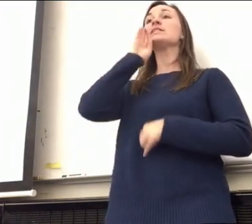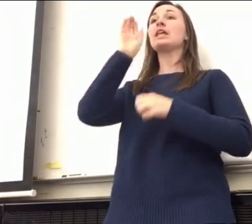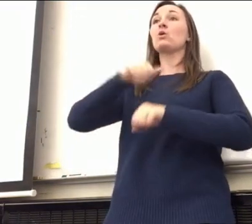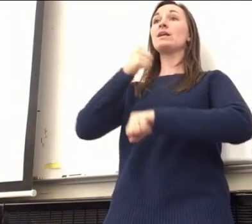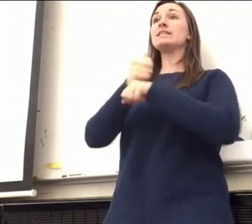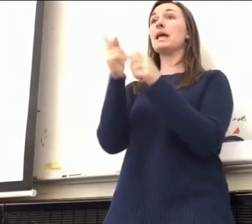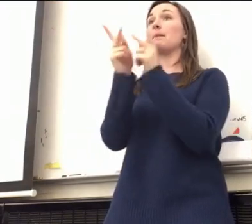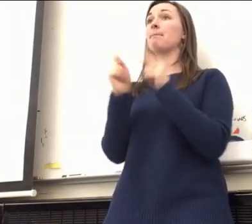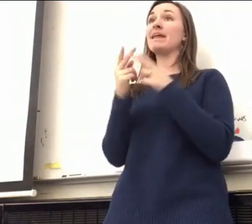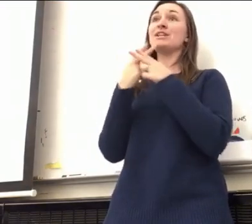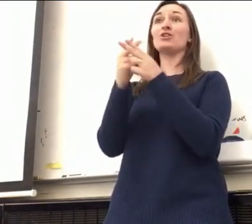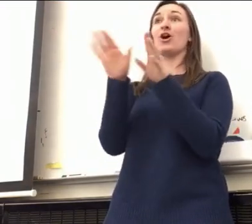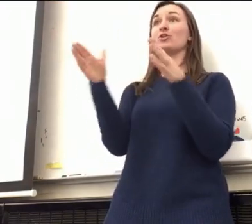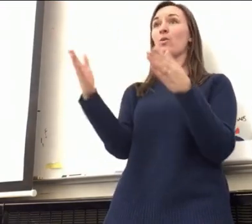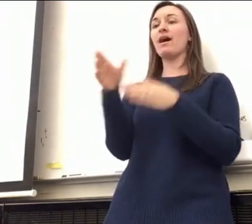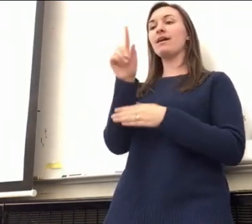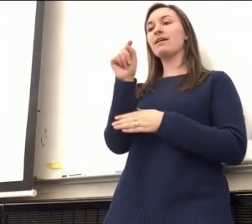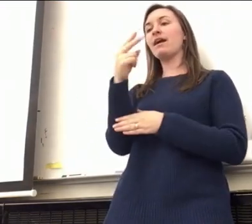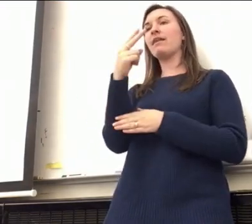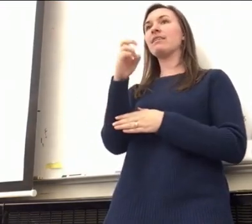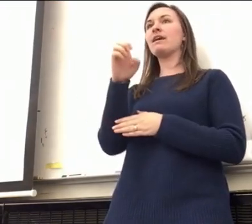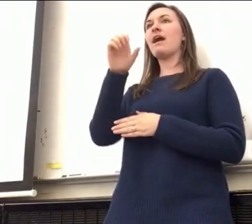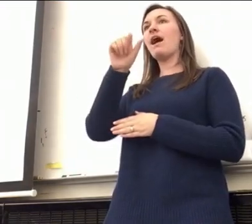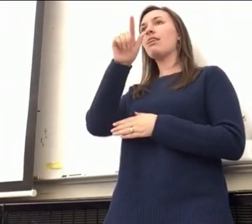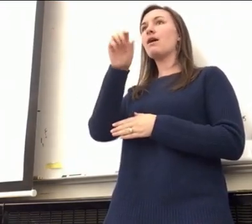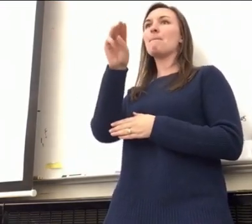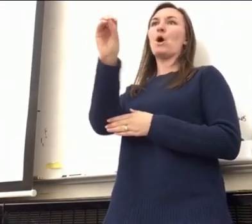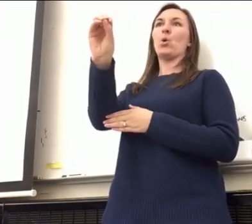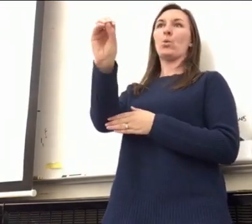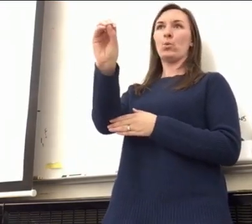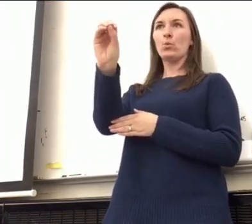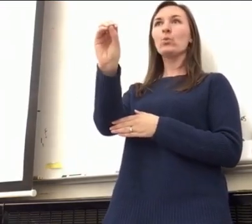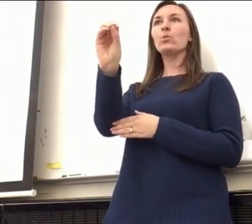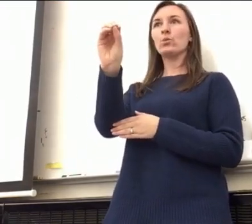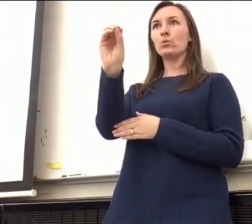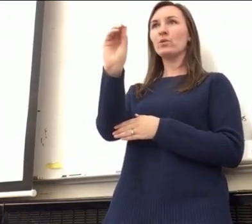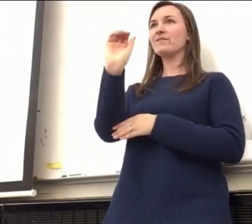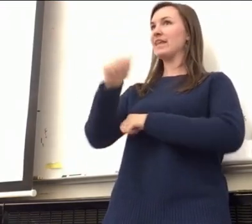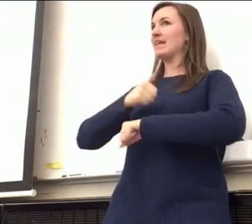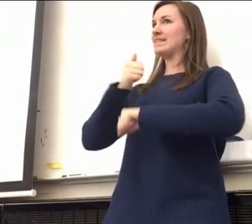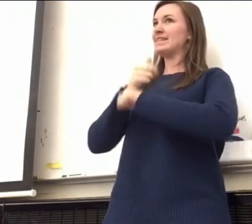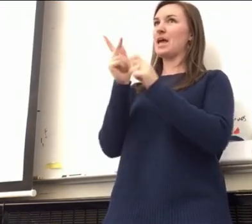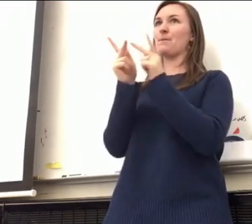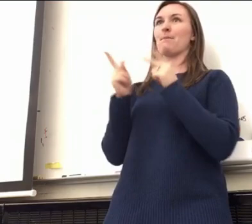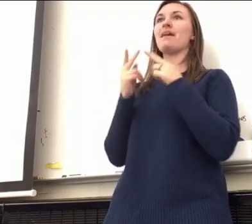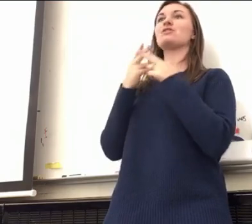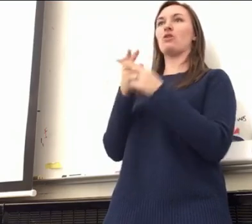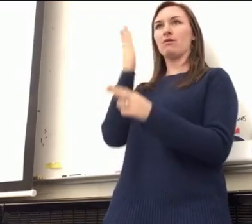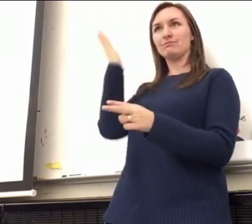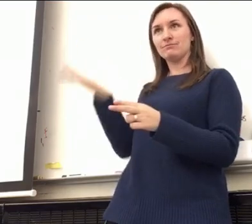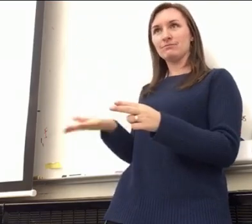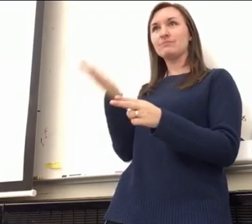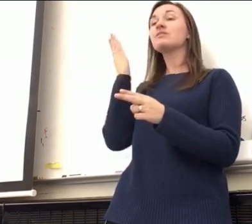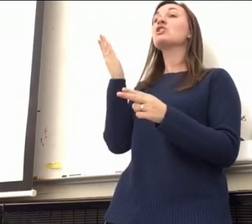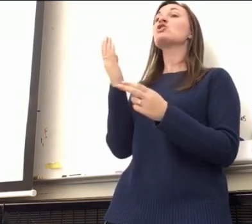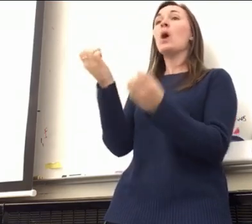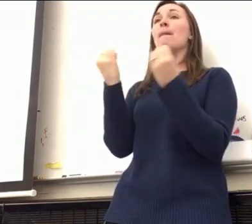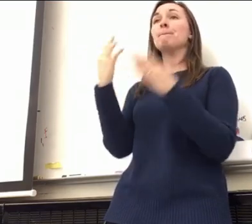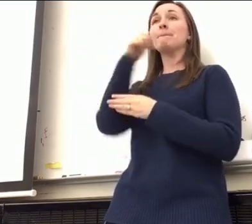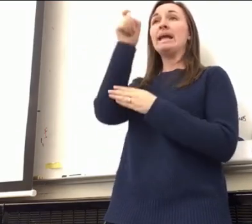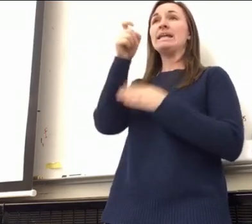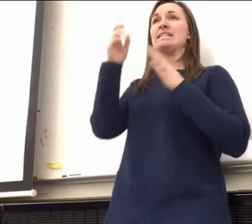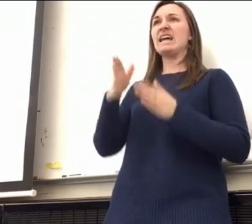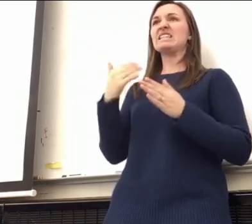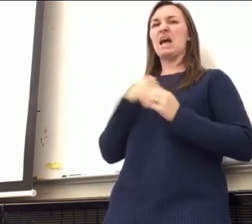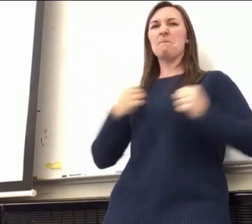the Alamo. The Alamo. Now, with the Alamo, here's basically what happens. A bunch of Texans have been fighting a